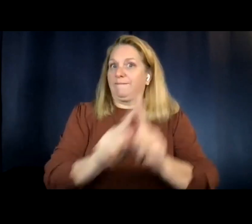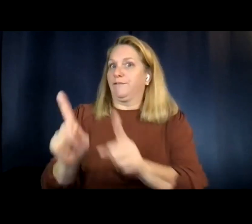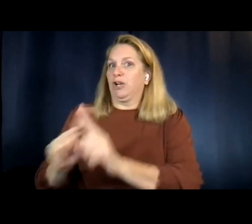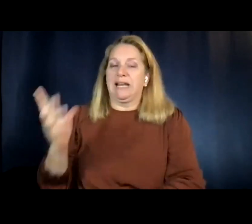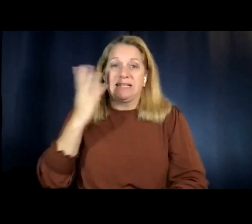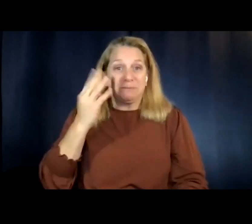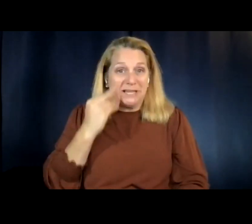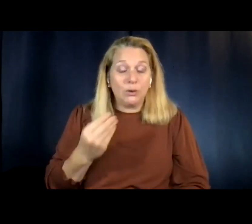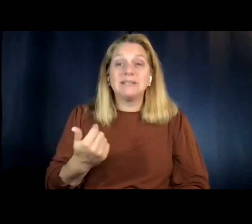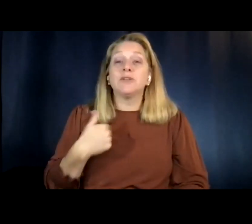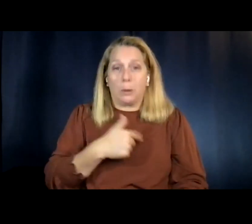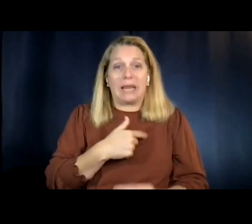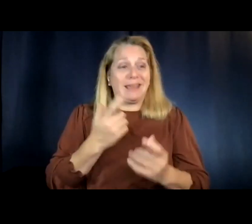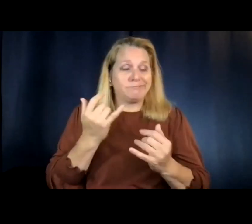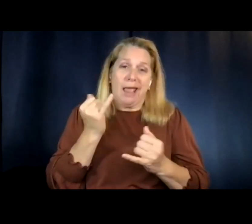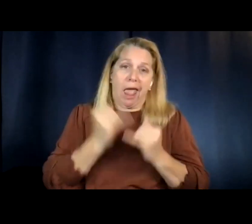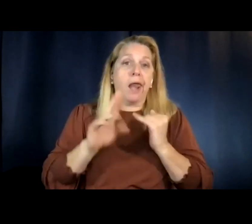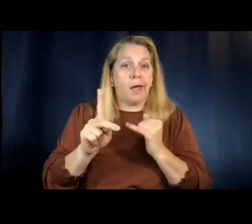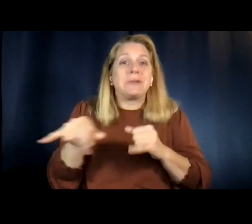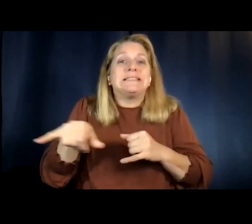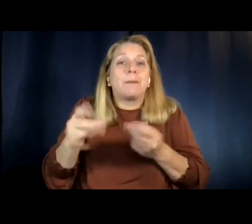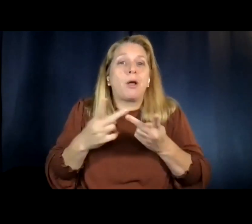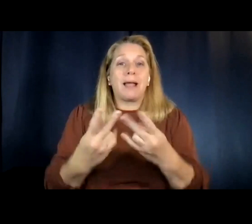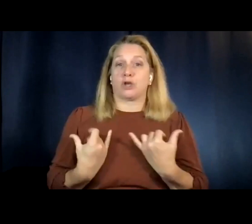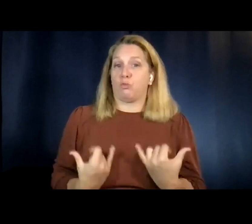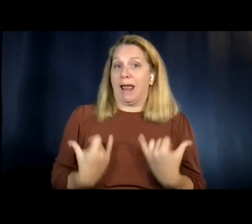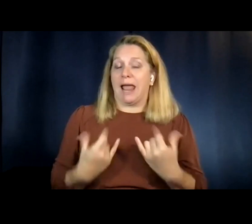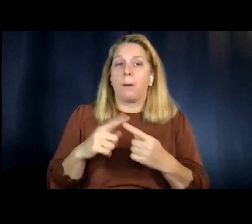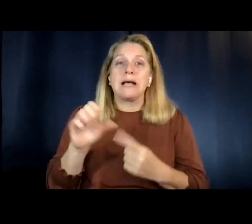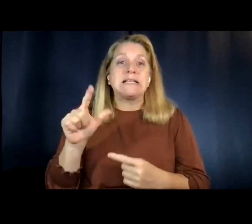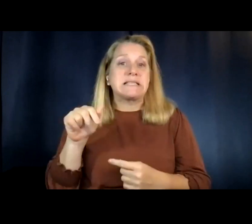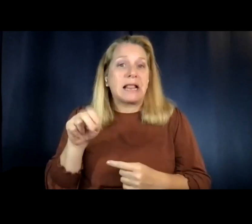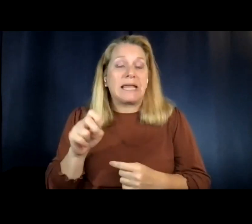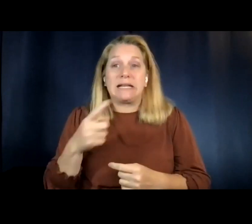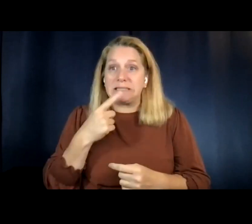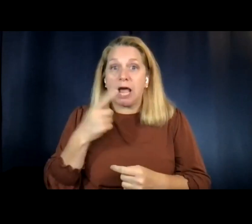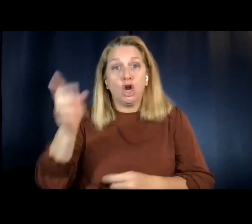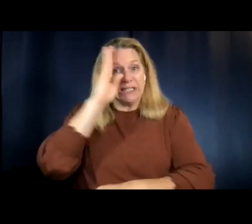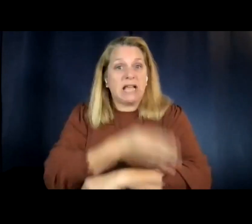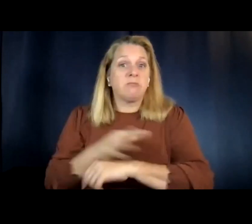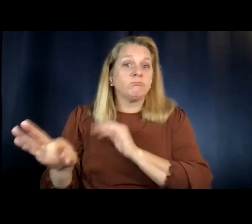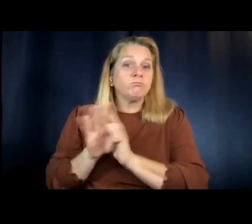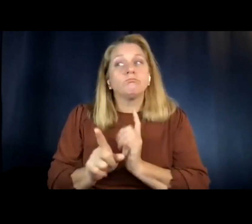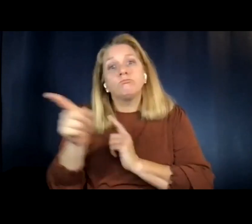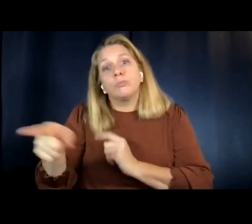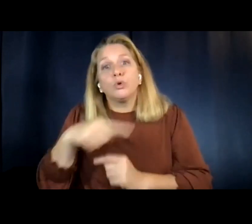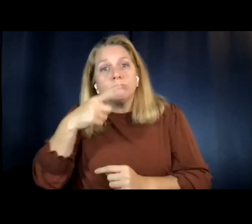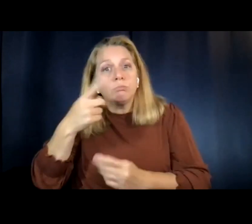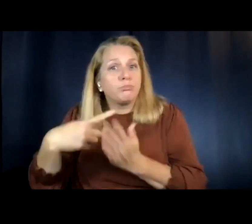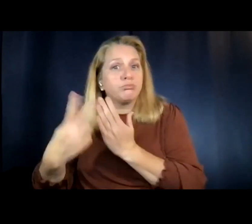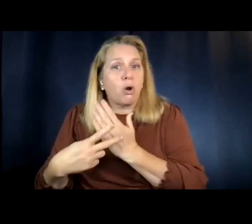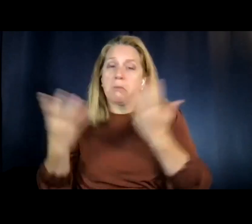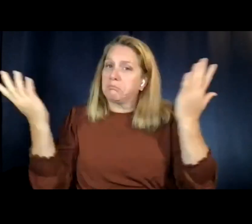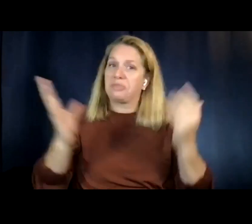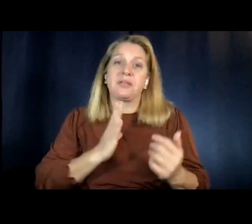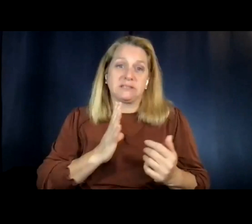ended up in a similar place right now, but like Celine's expressed, her son wanted to go to a different educational program. And so we might be faced with